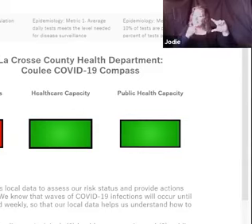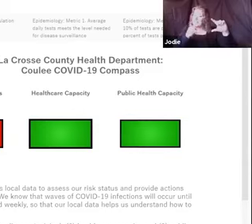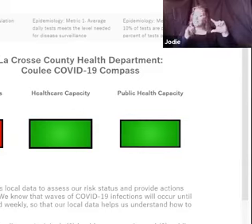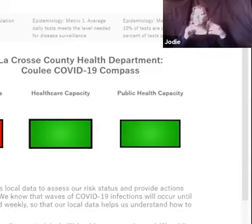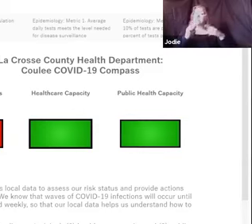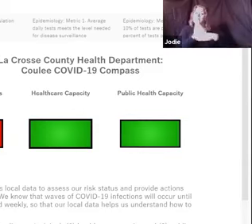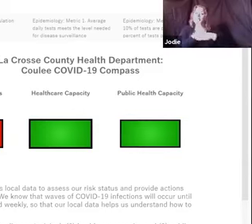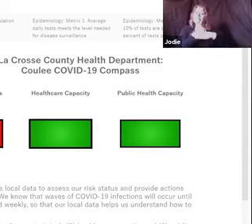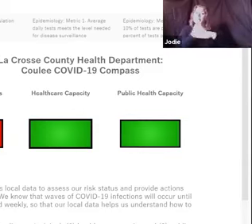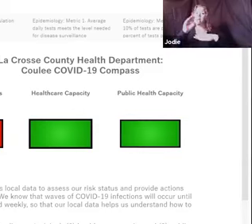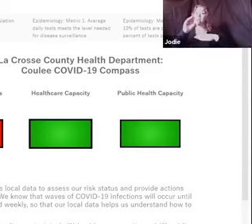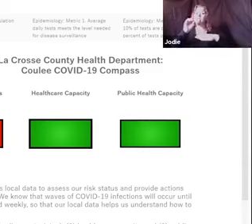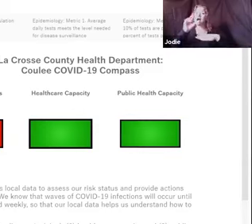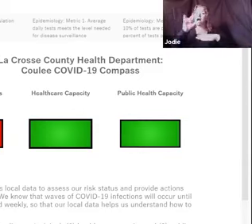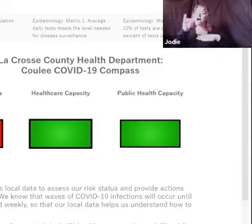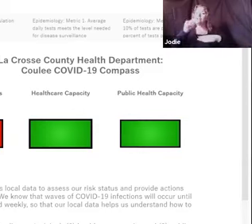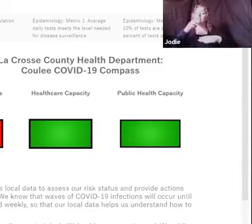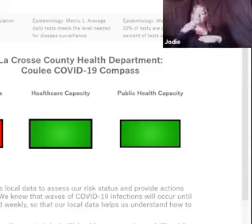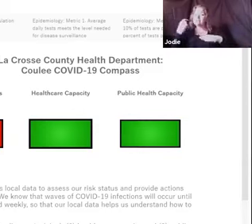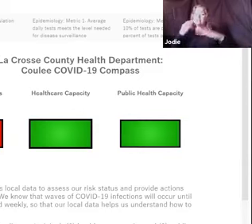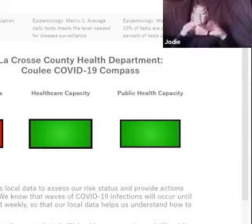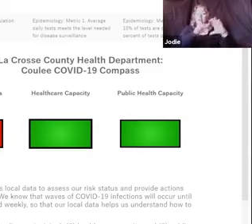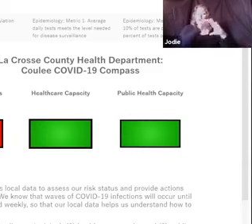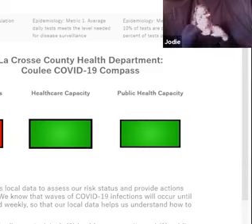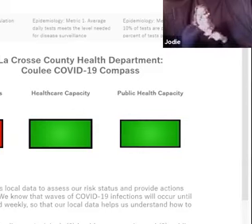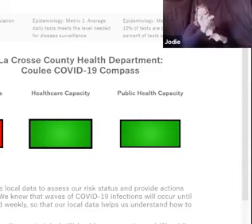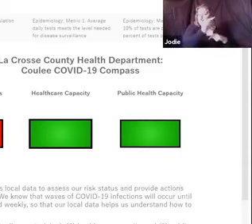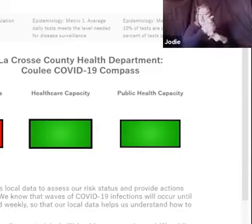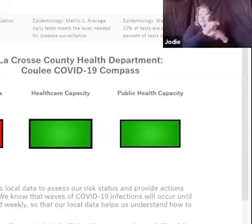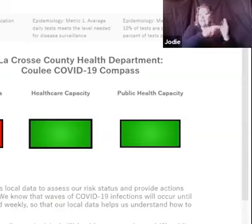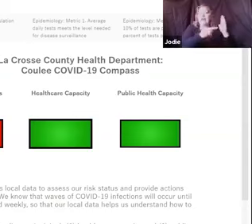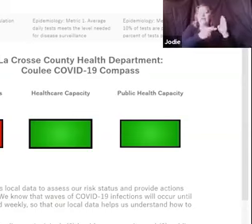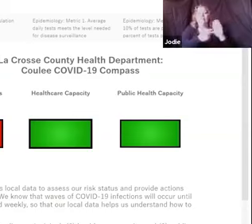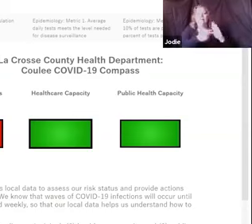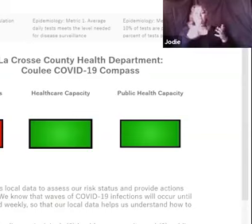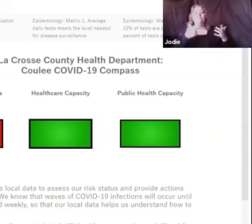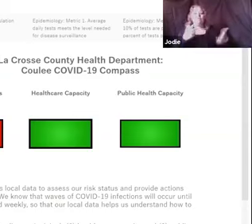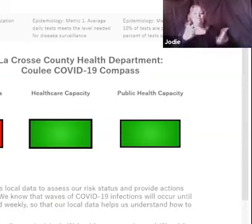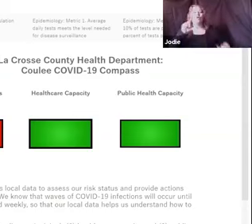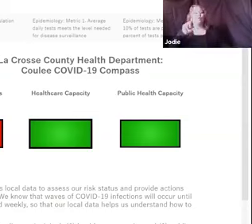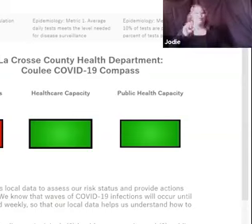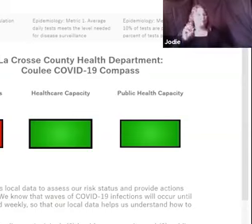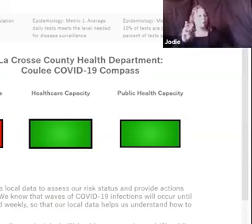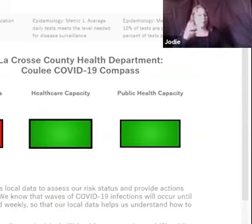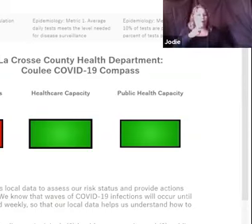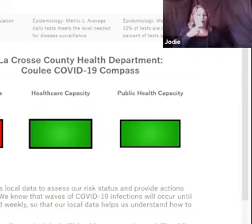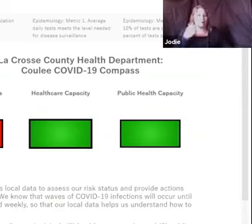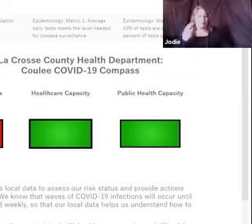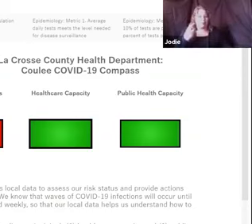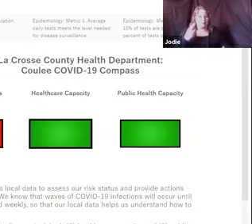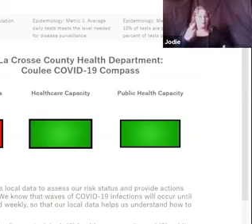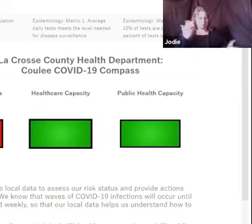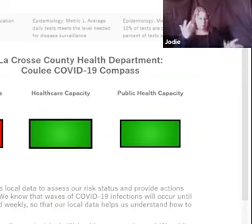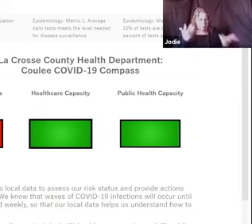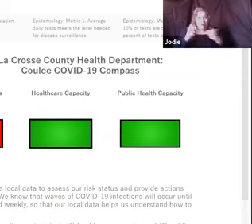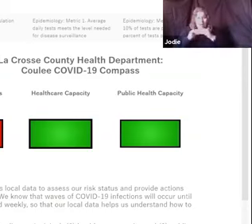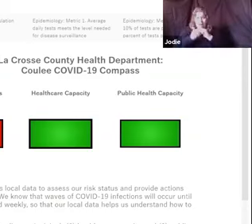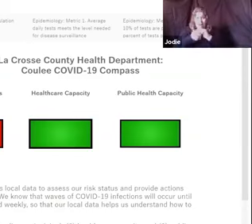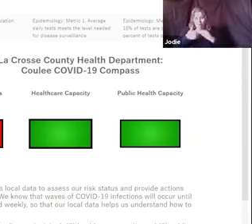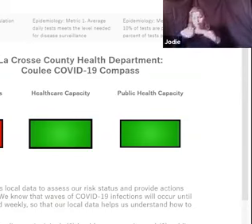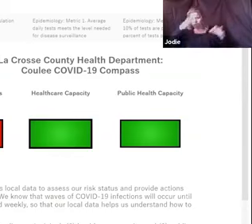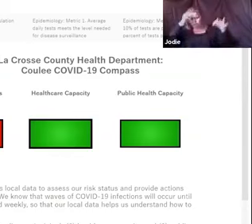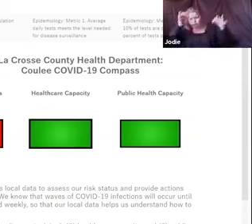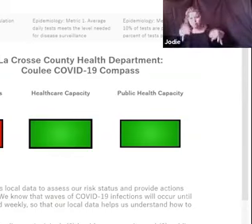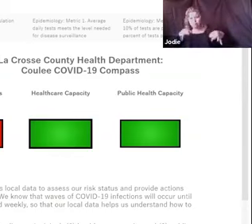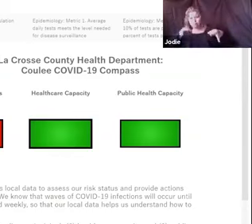and green indicates low risk. The way that we make this determination, and this is going to be updated every week